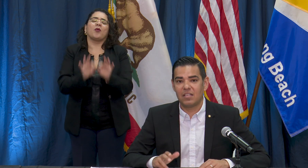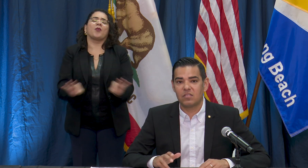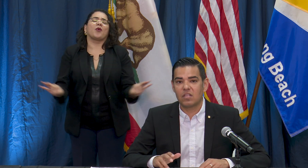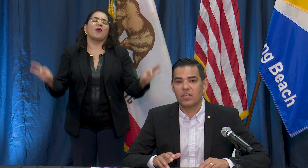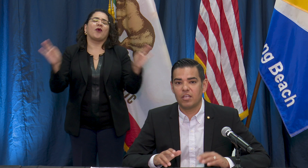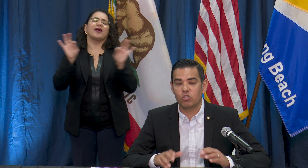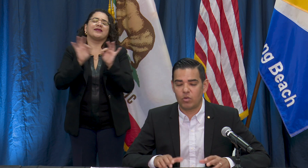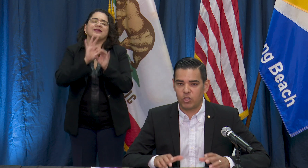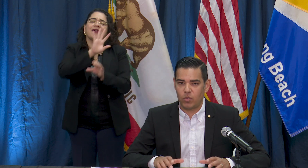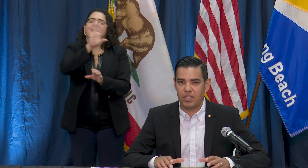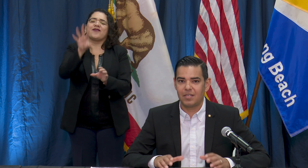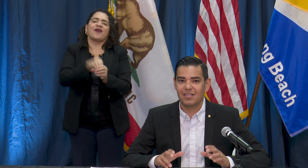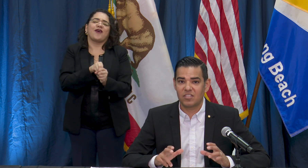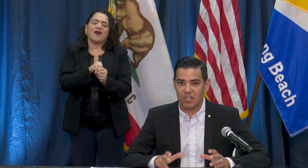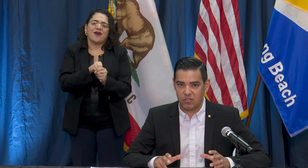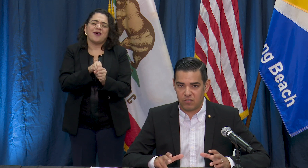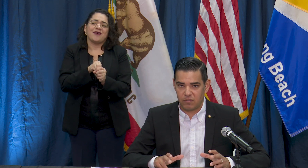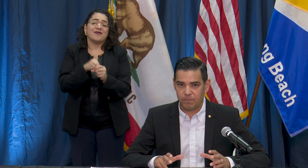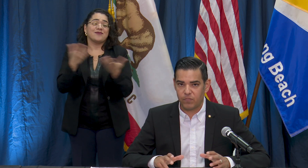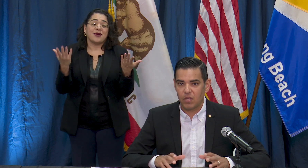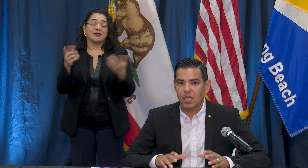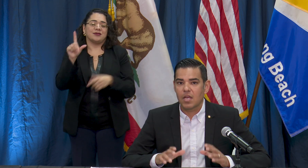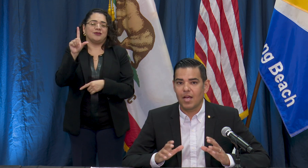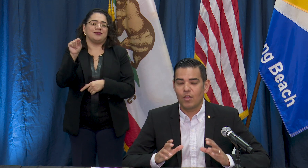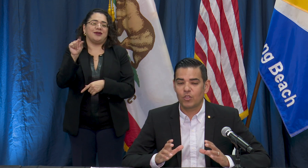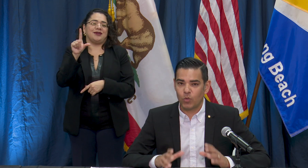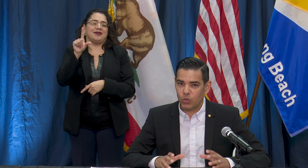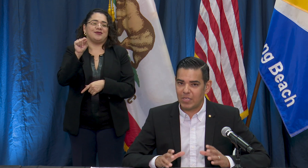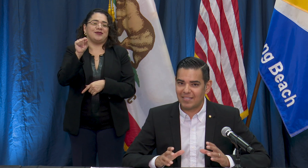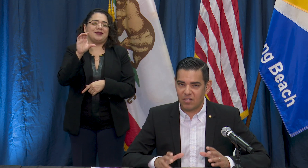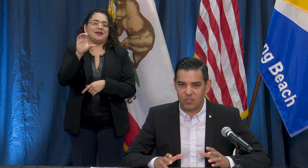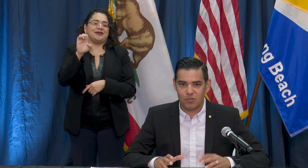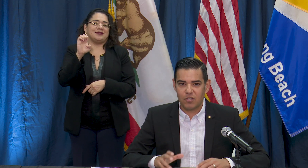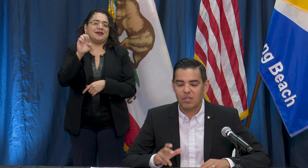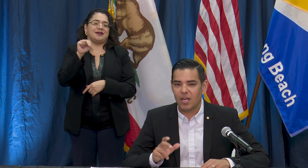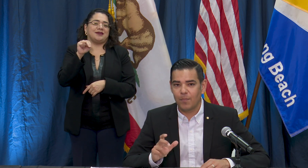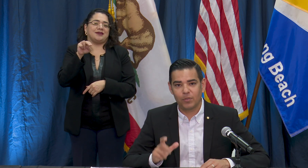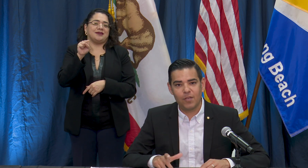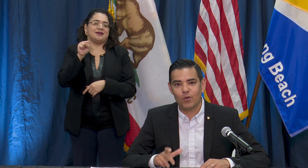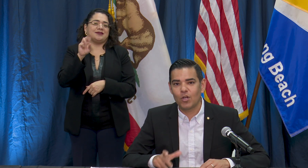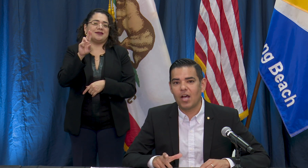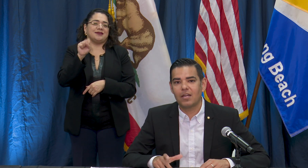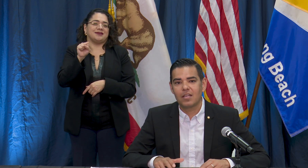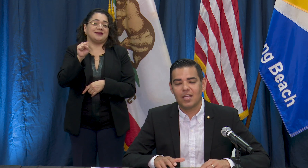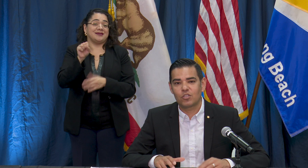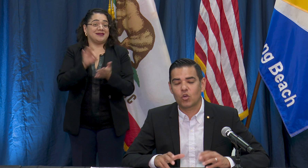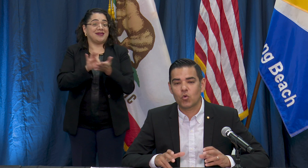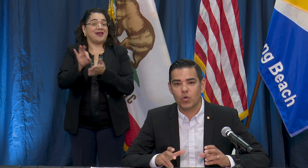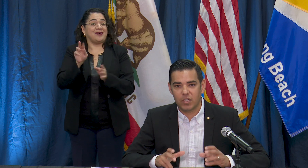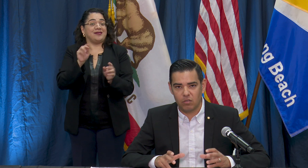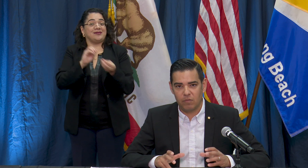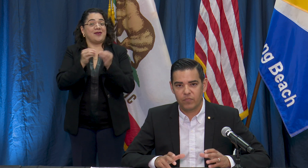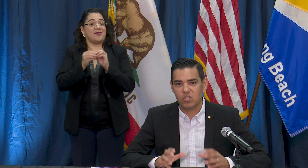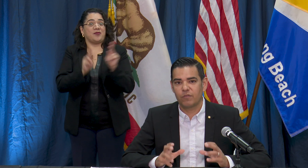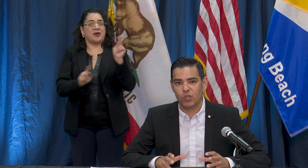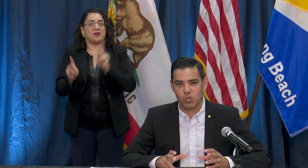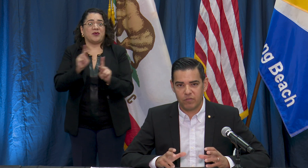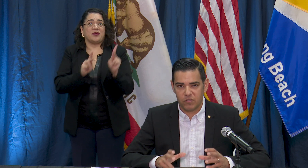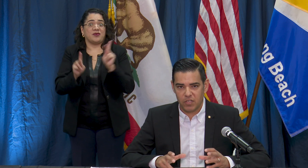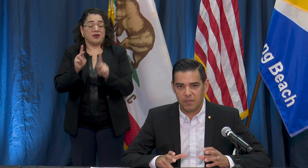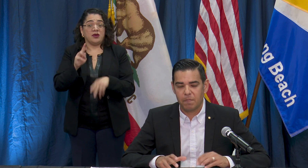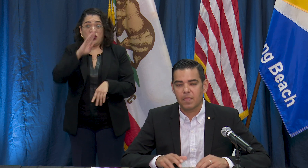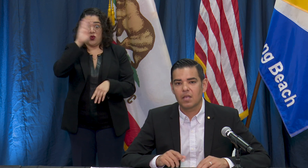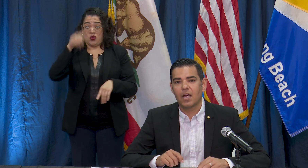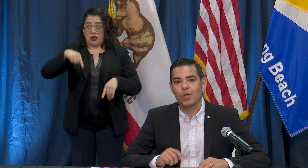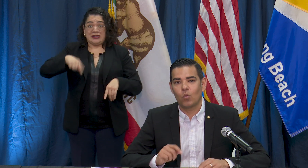that is the 2020 census. The 2020 census, believe it or not, is critical to the future of